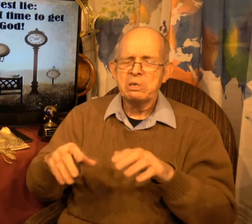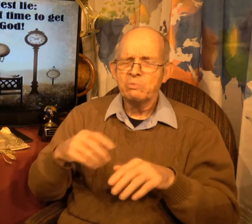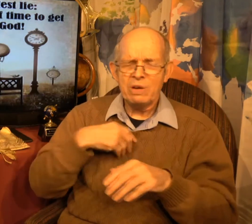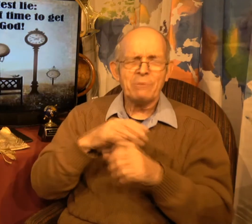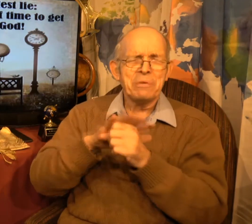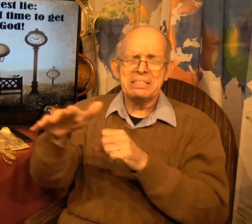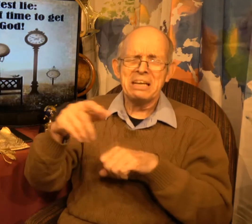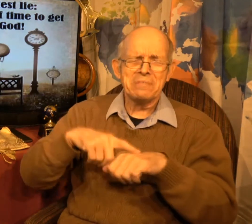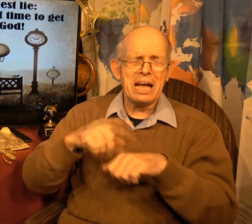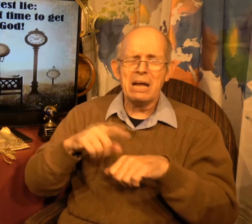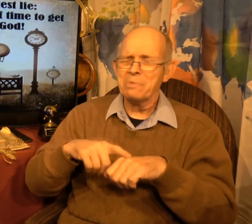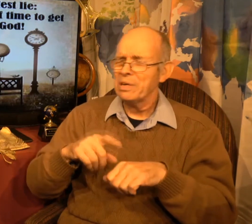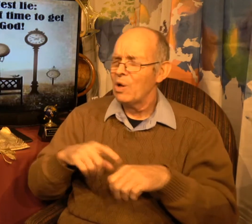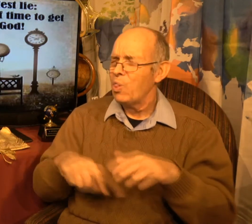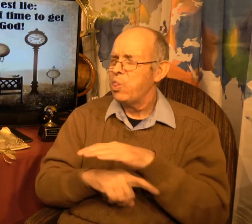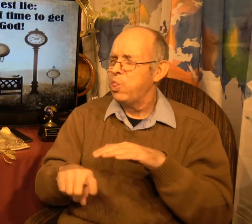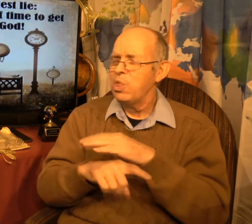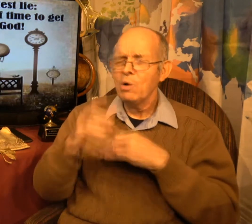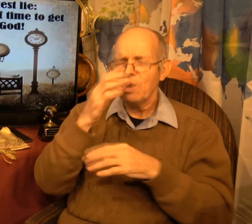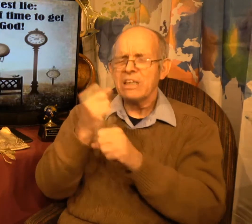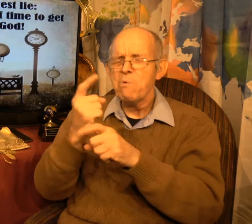You have plenty of time. Look at what